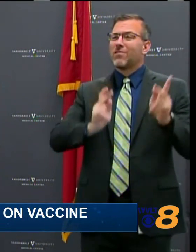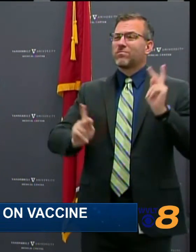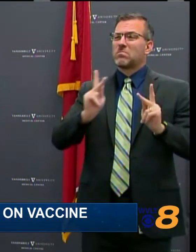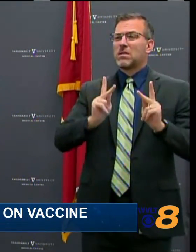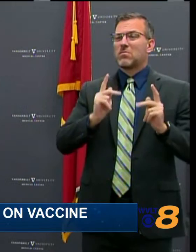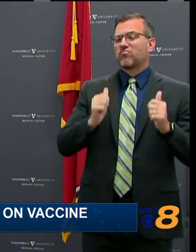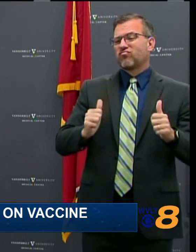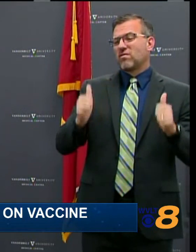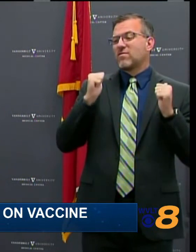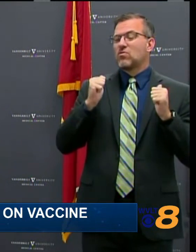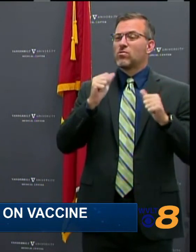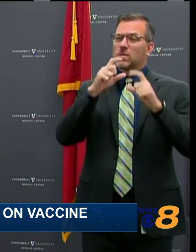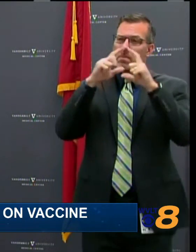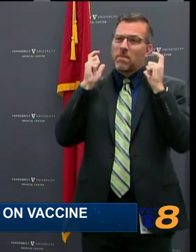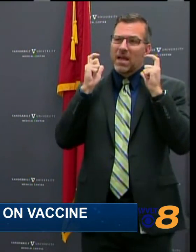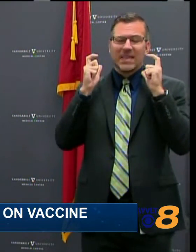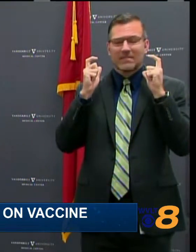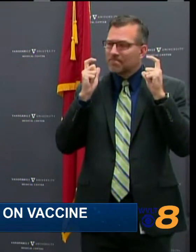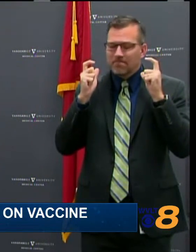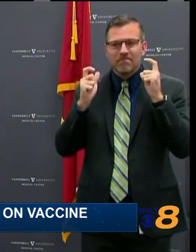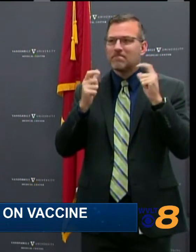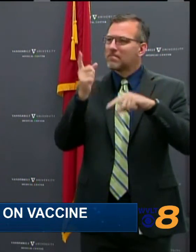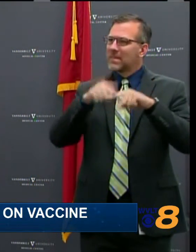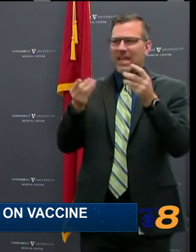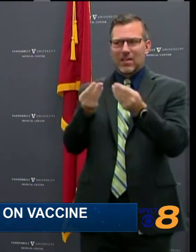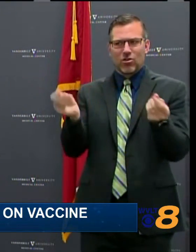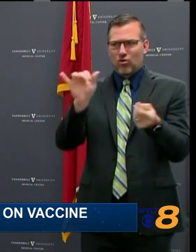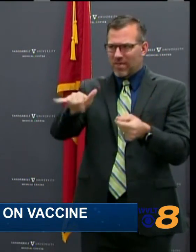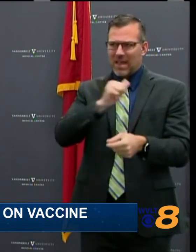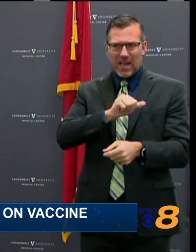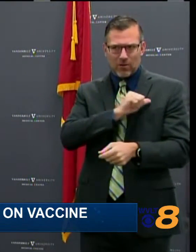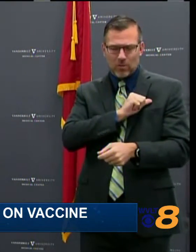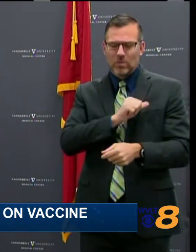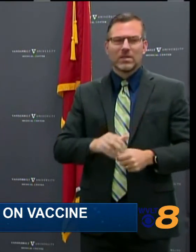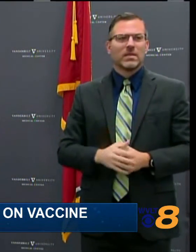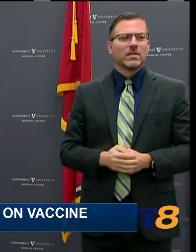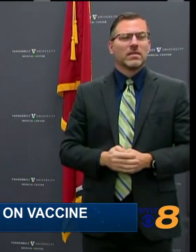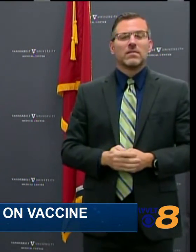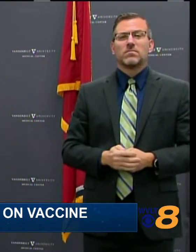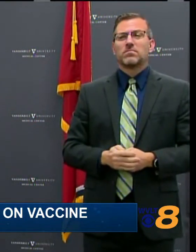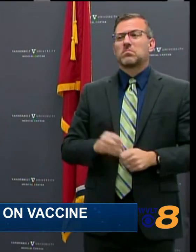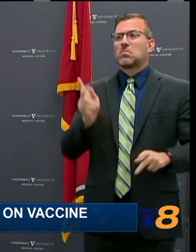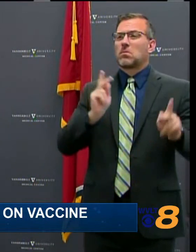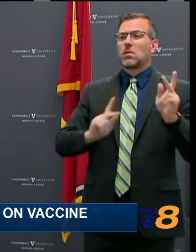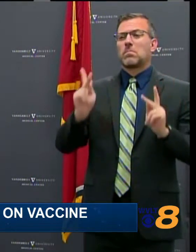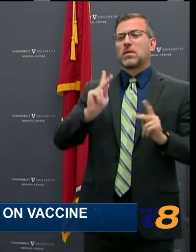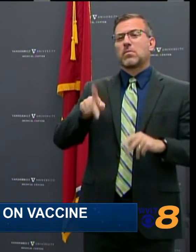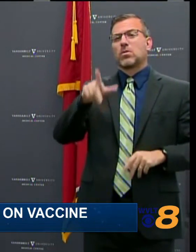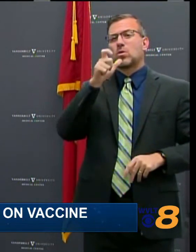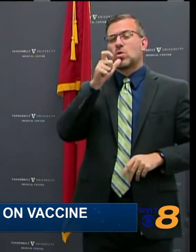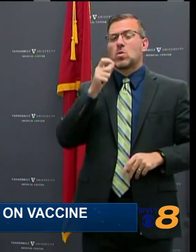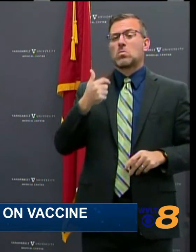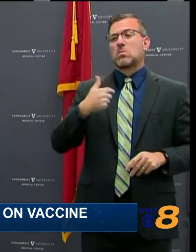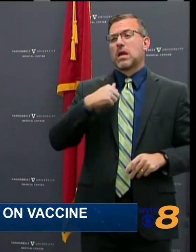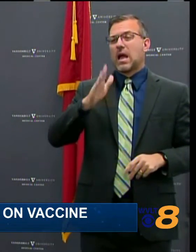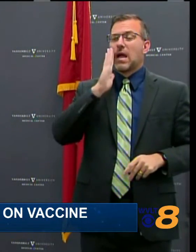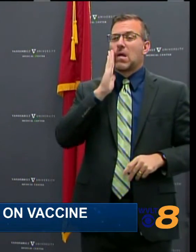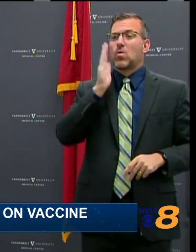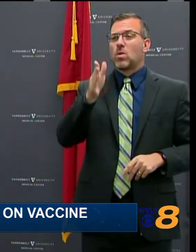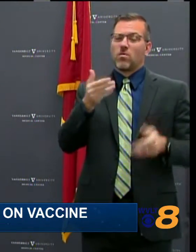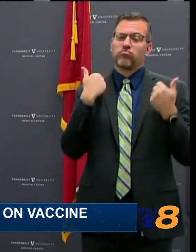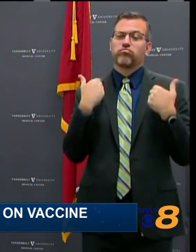wear a mask. And it won't cure the idea that I will take my chances and that will not impact